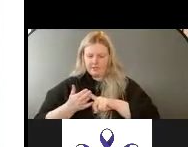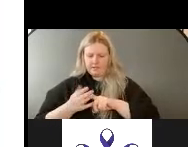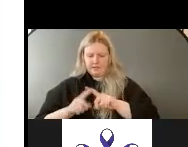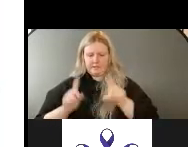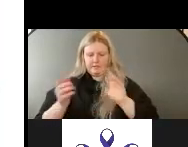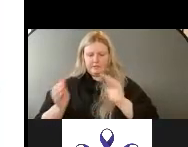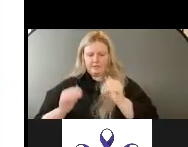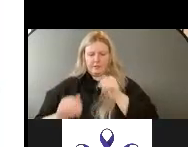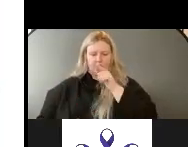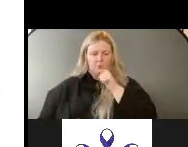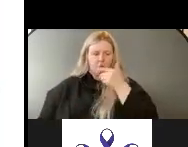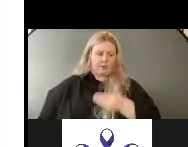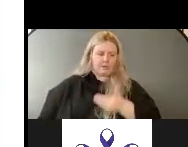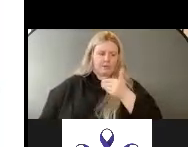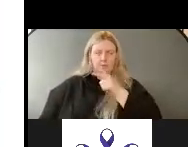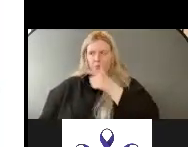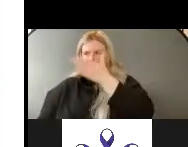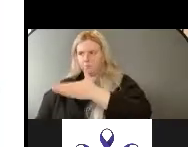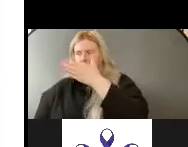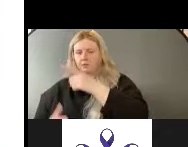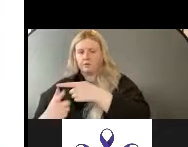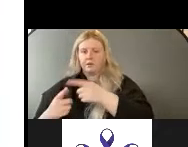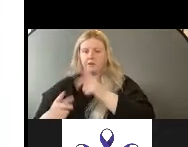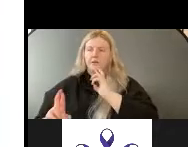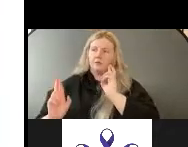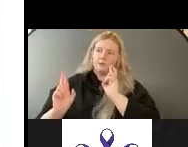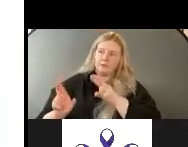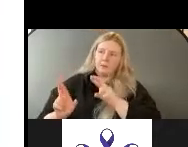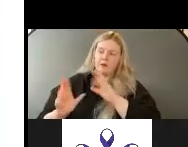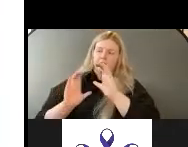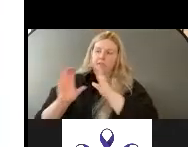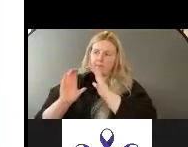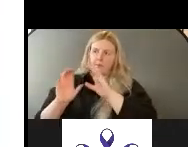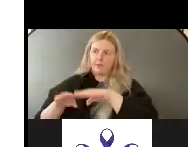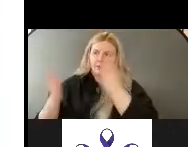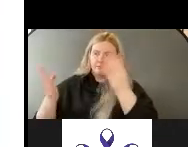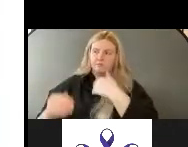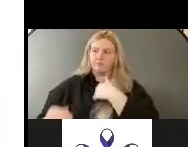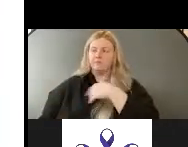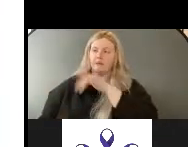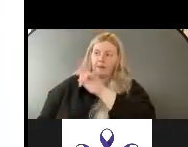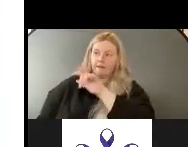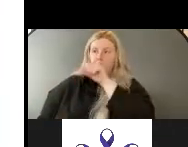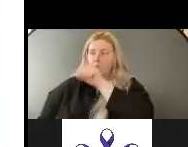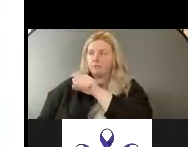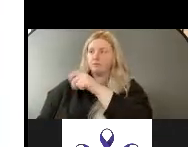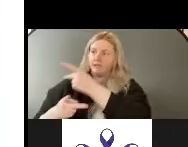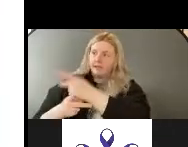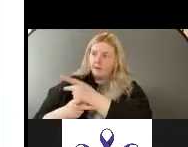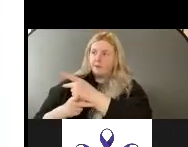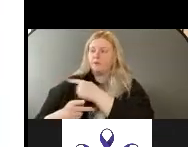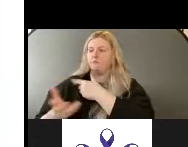we are, and to respond in a way that actually communicates how much I love him and care about him and want